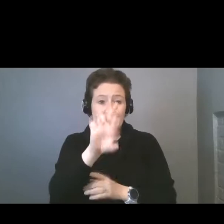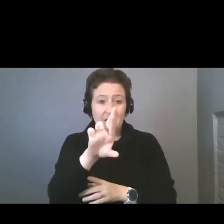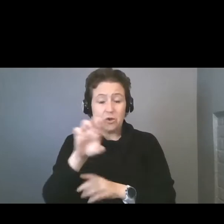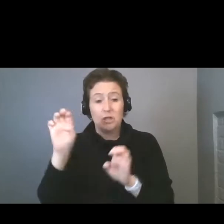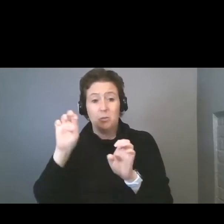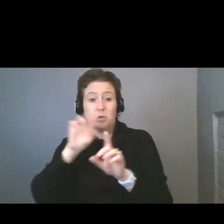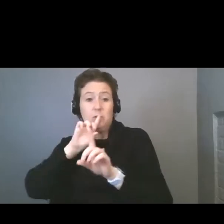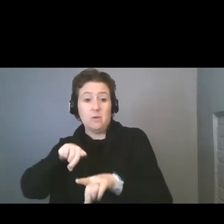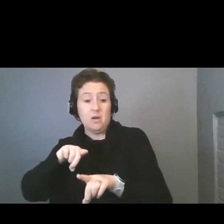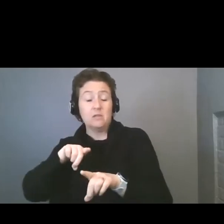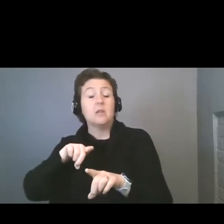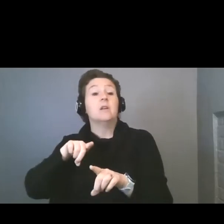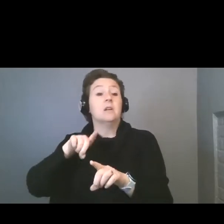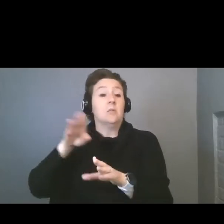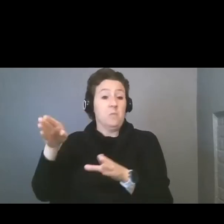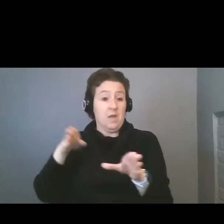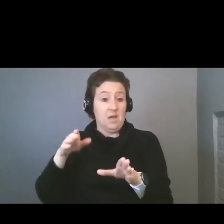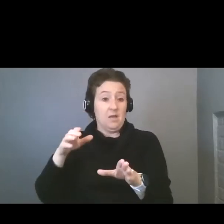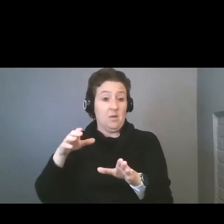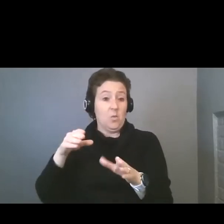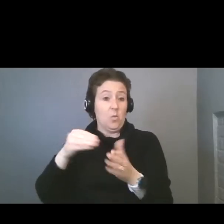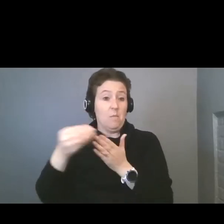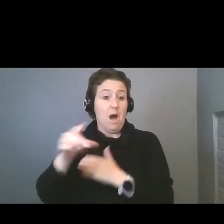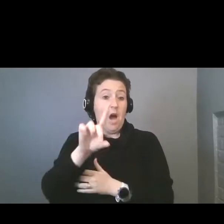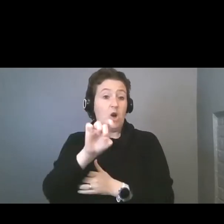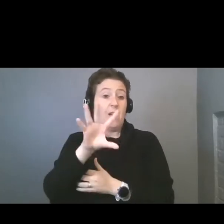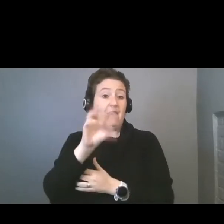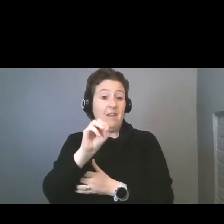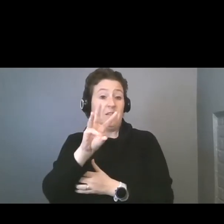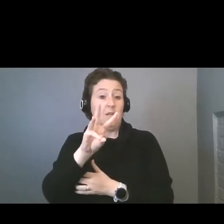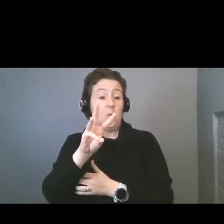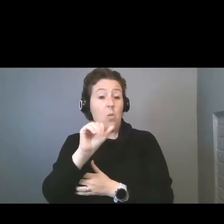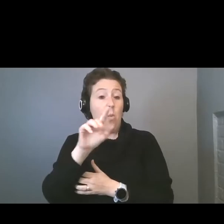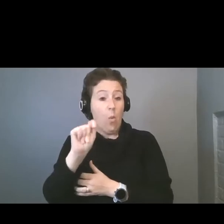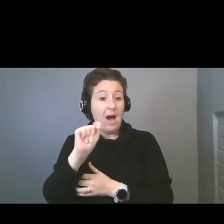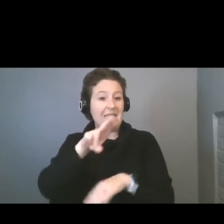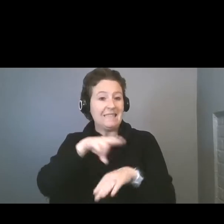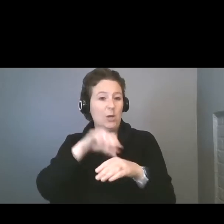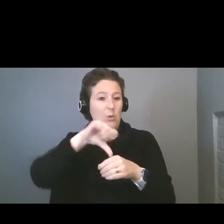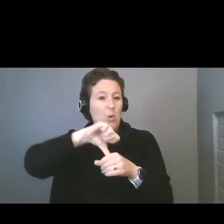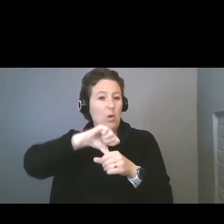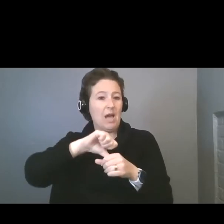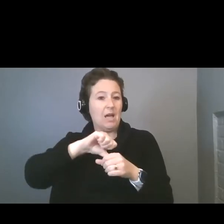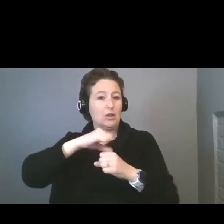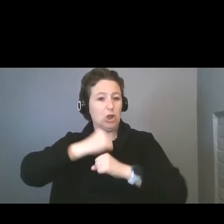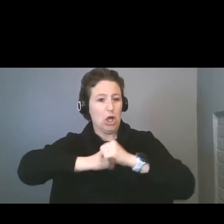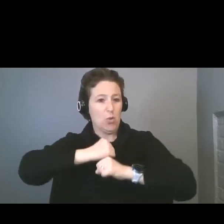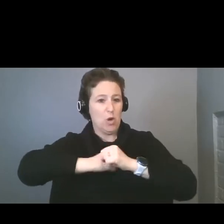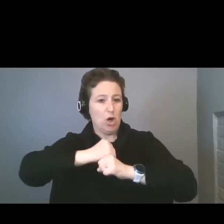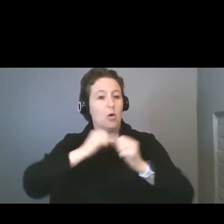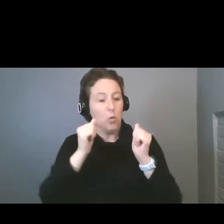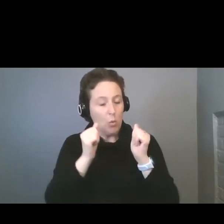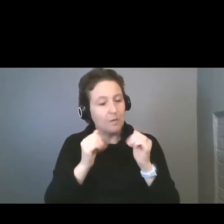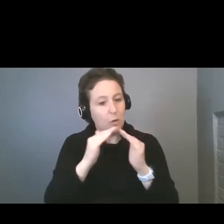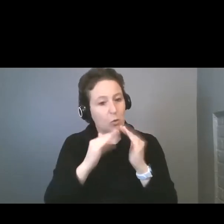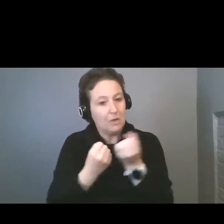in an 150 kilowatt natural gas generator with the community support. We lost power the day of the storm.